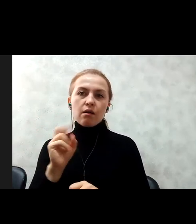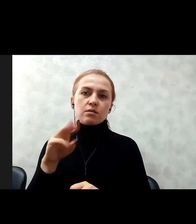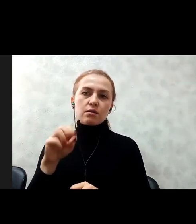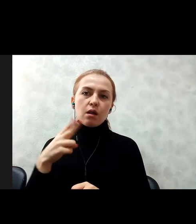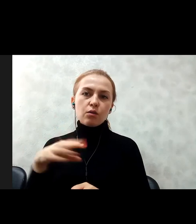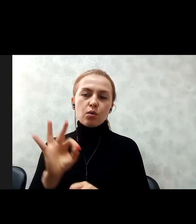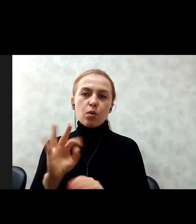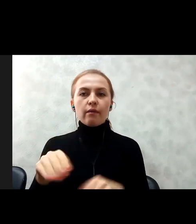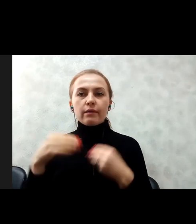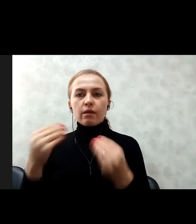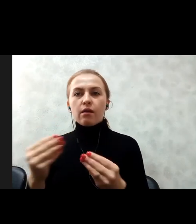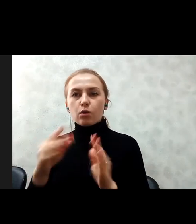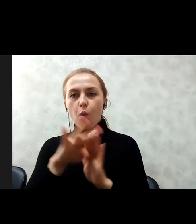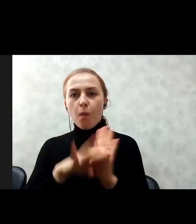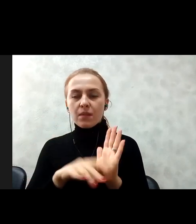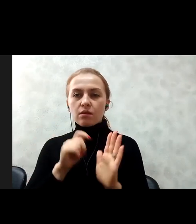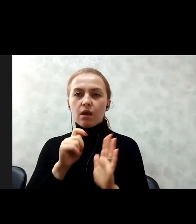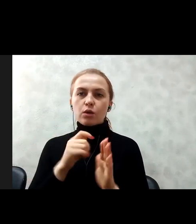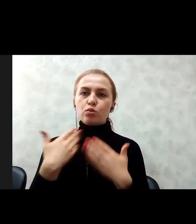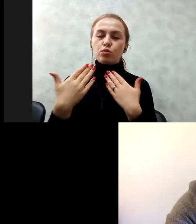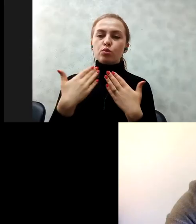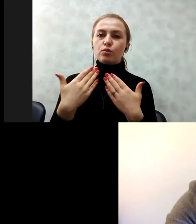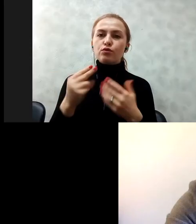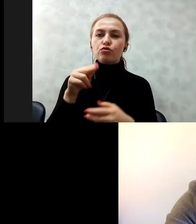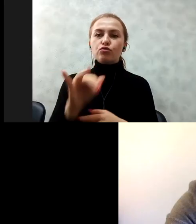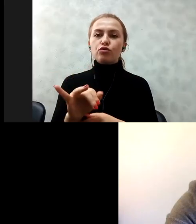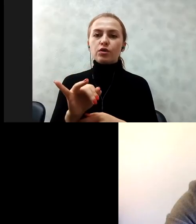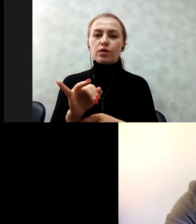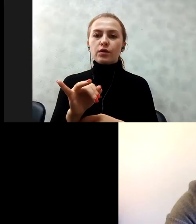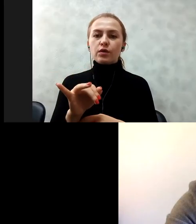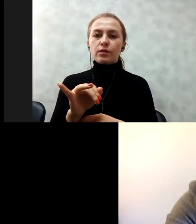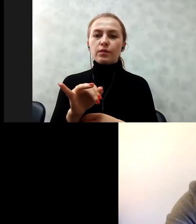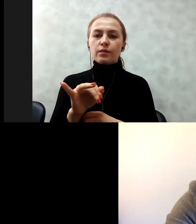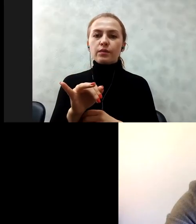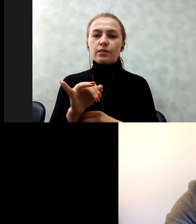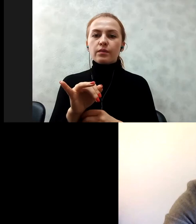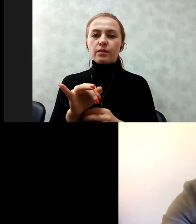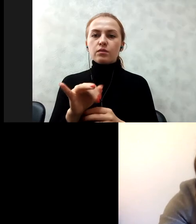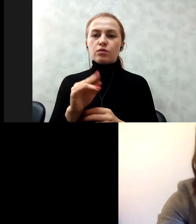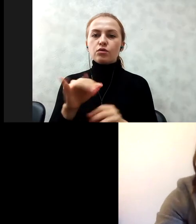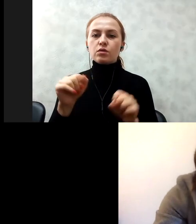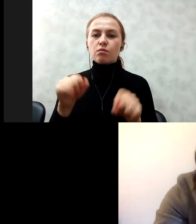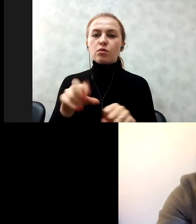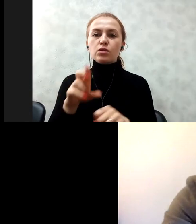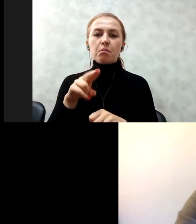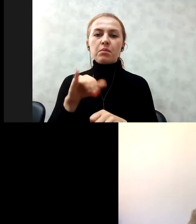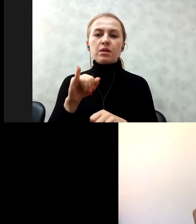the first reading of the or hearing of the election code amendments, expected